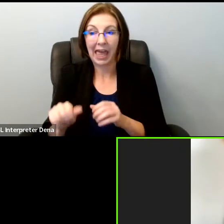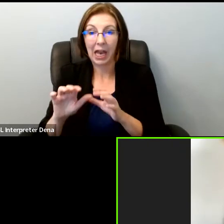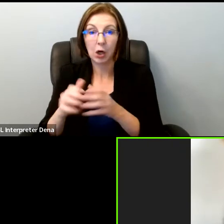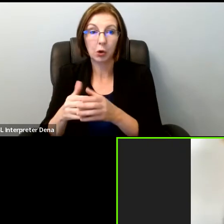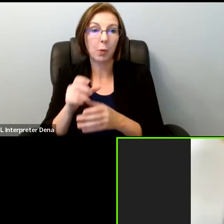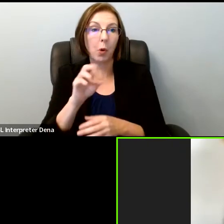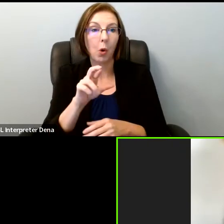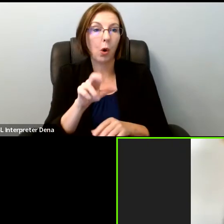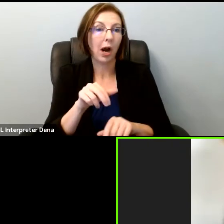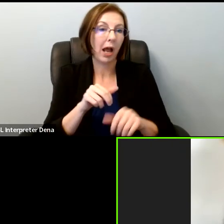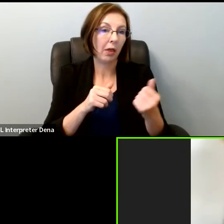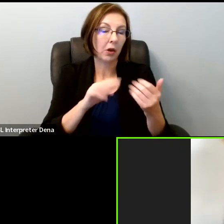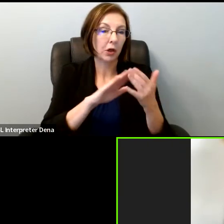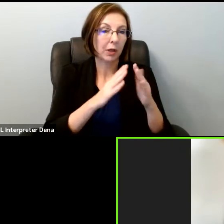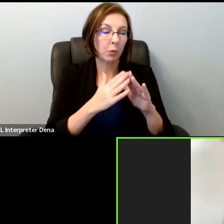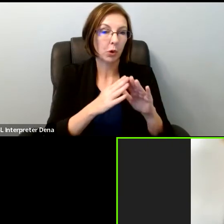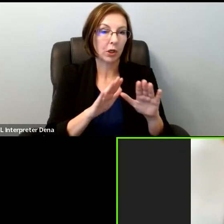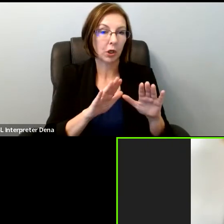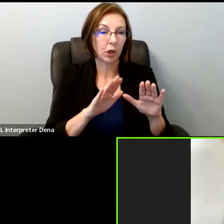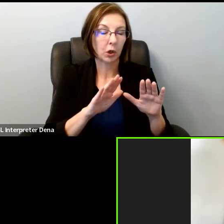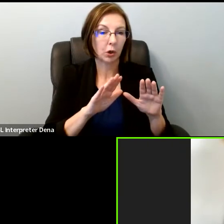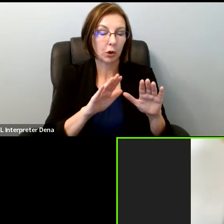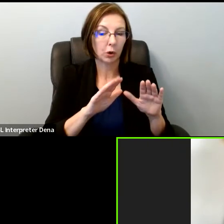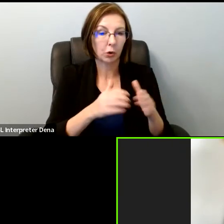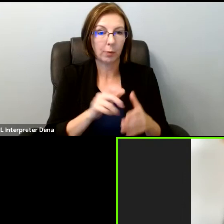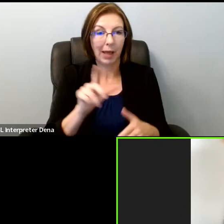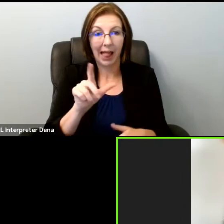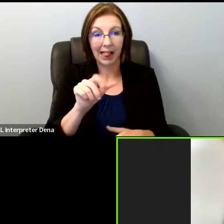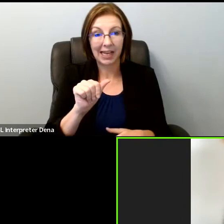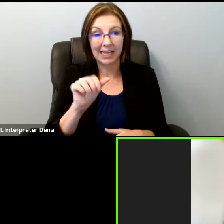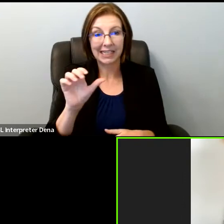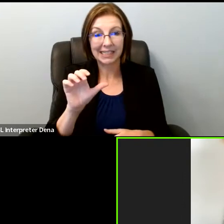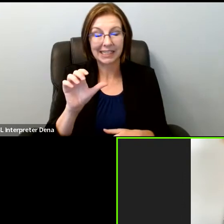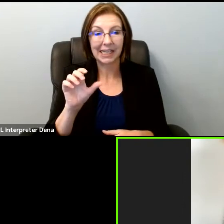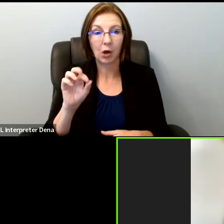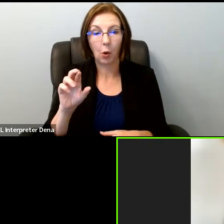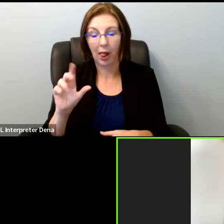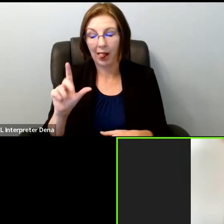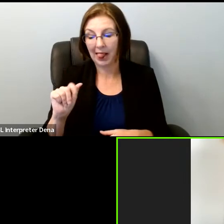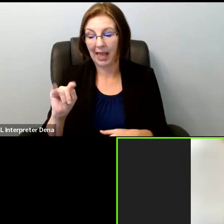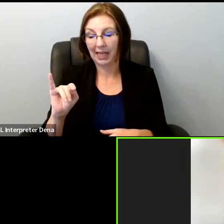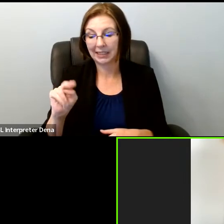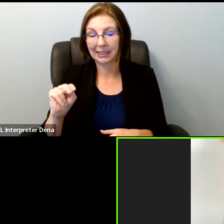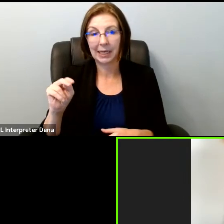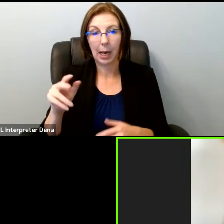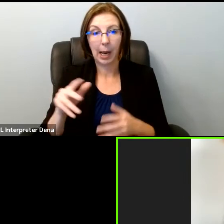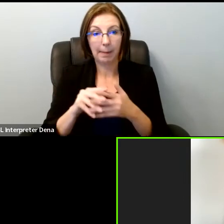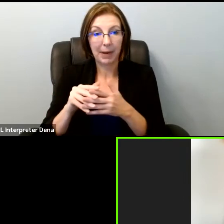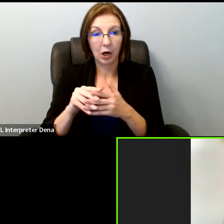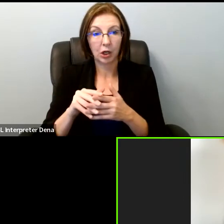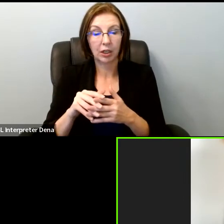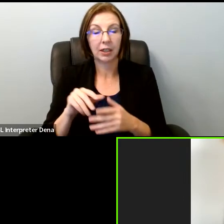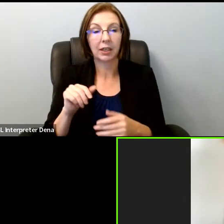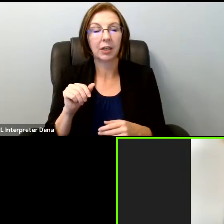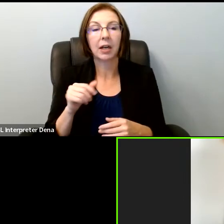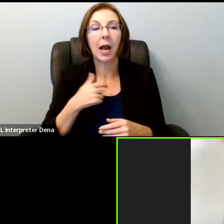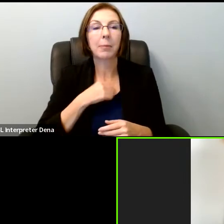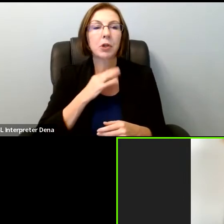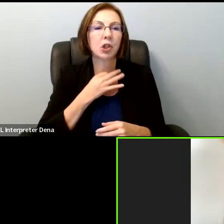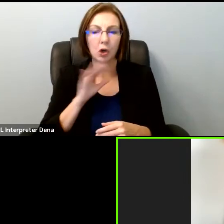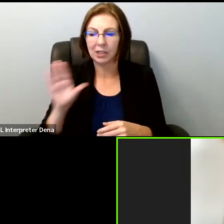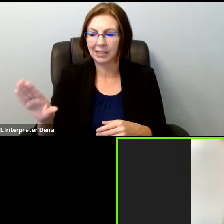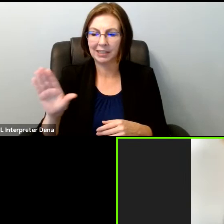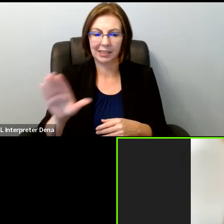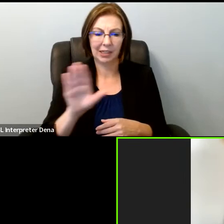different community groups such as the LAC or Latino American community groups and African American community, where people